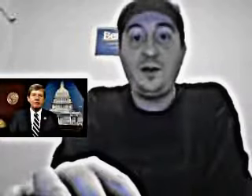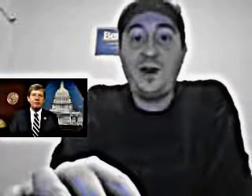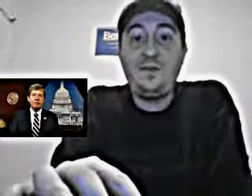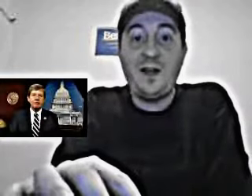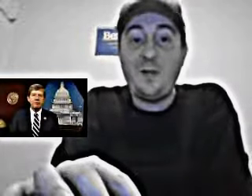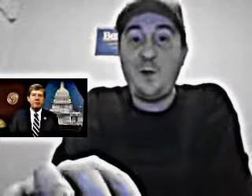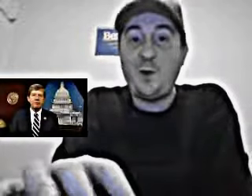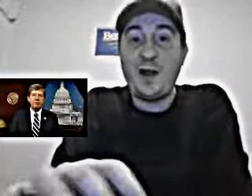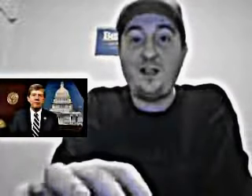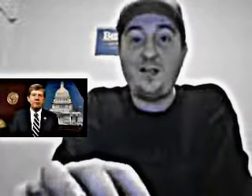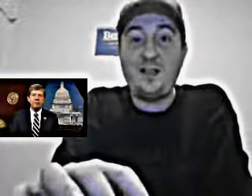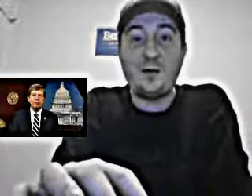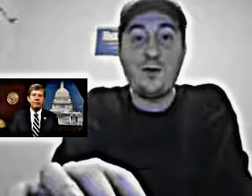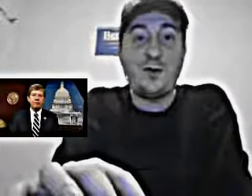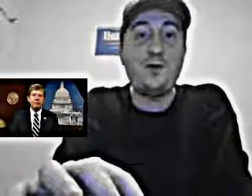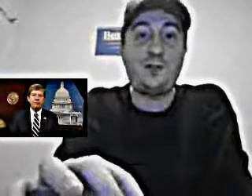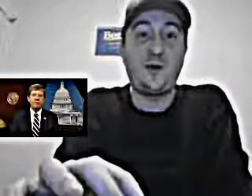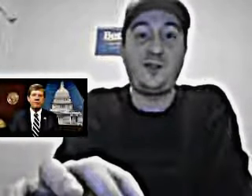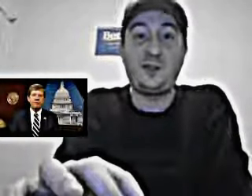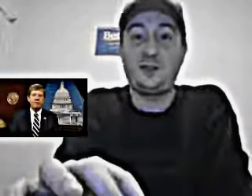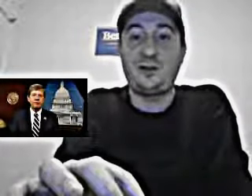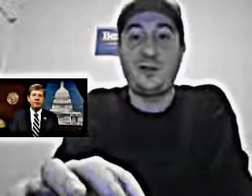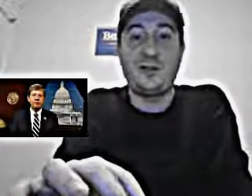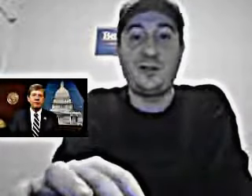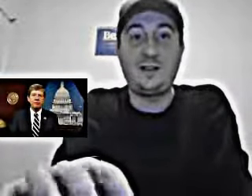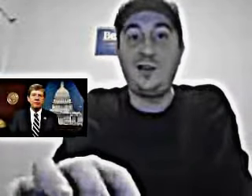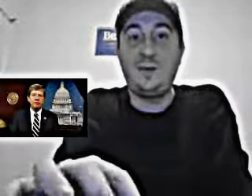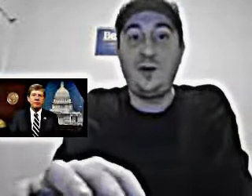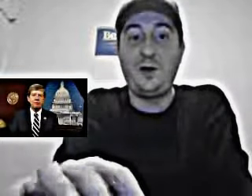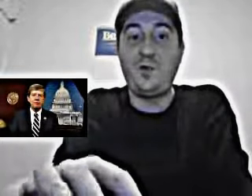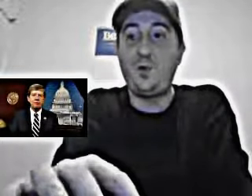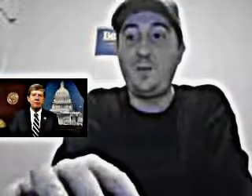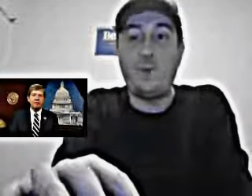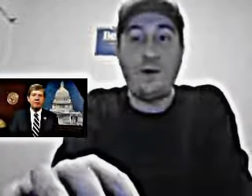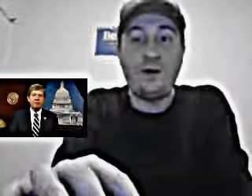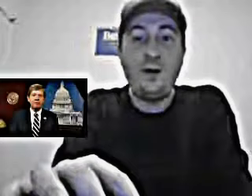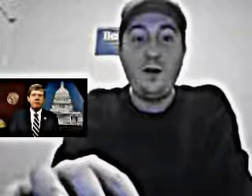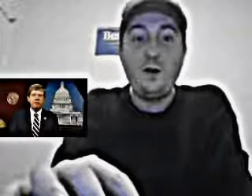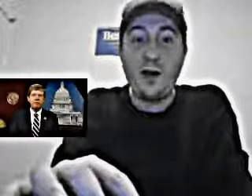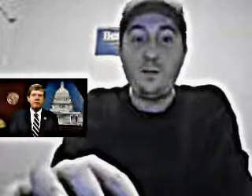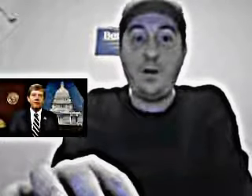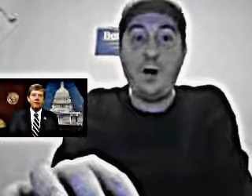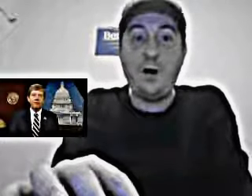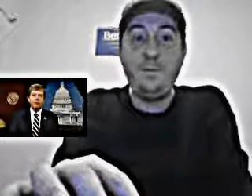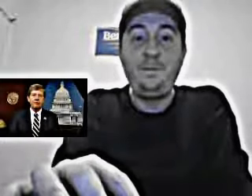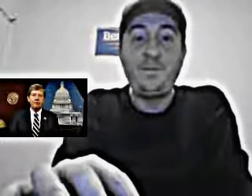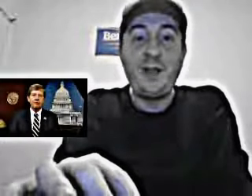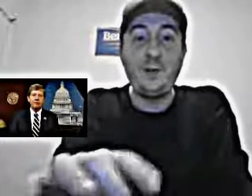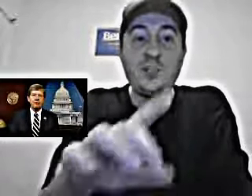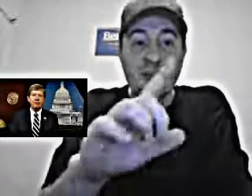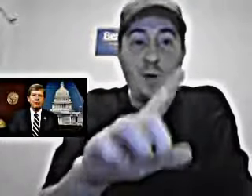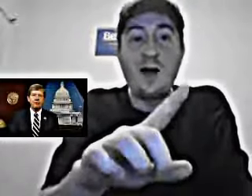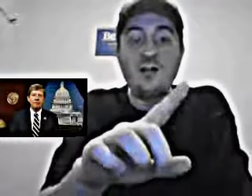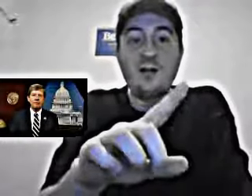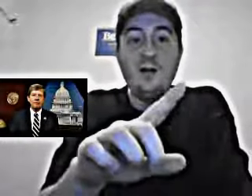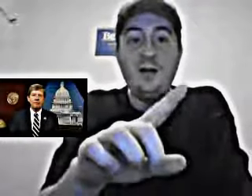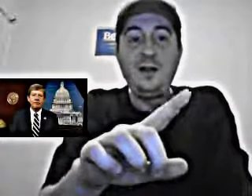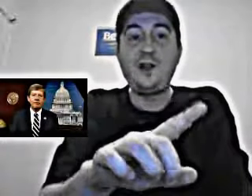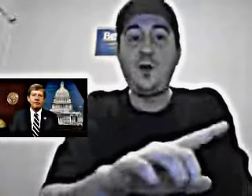don't have many people you have zero co-sponsors for this senate bill at one point ran paul he was a sponsor so